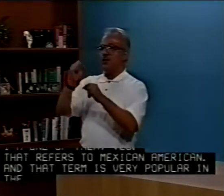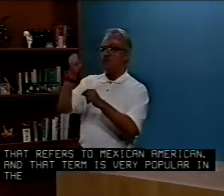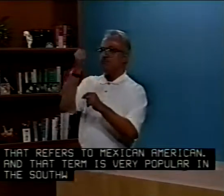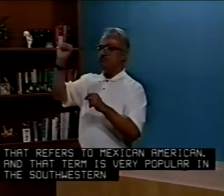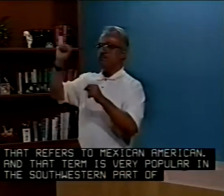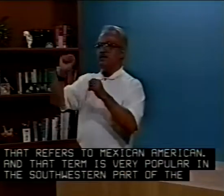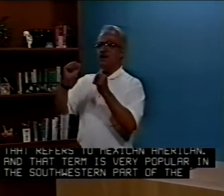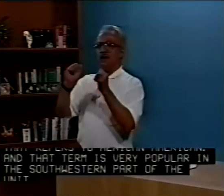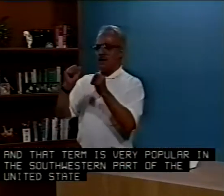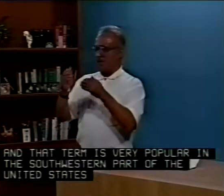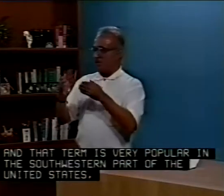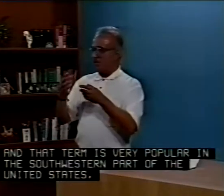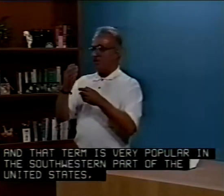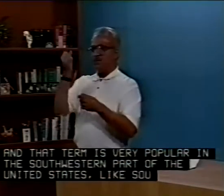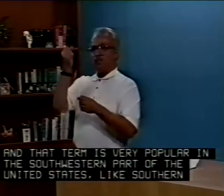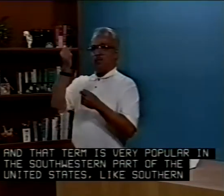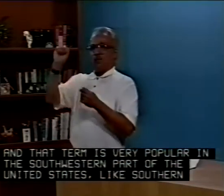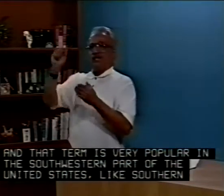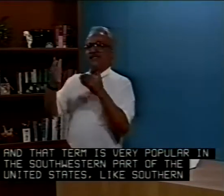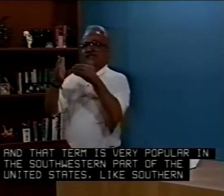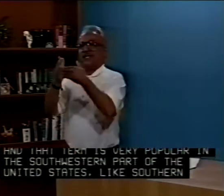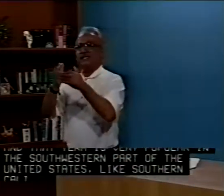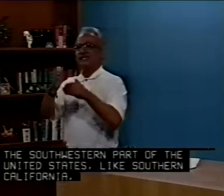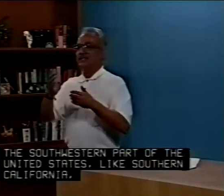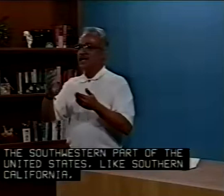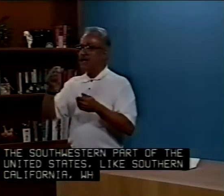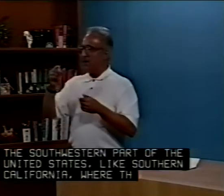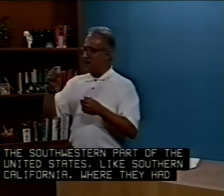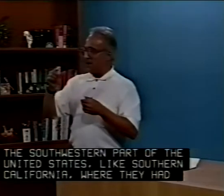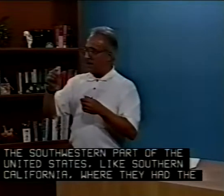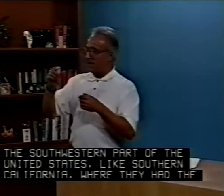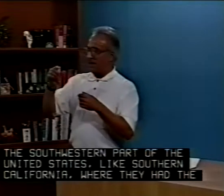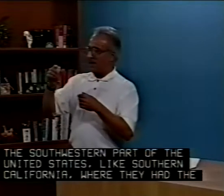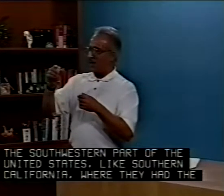California, where they had the revolts against